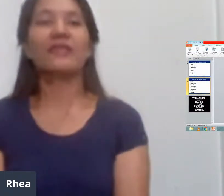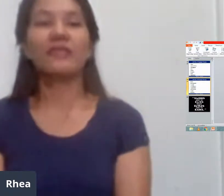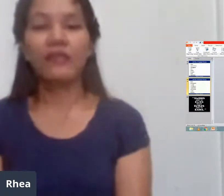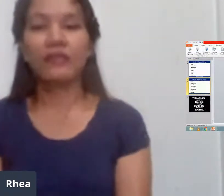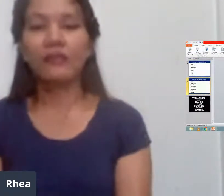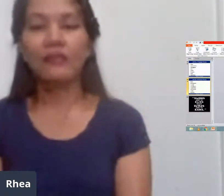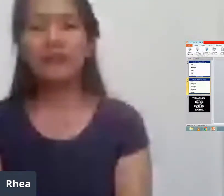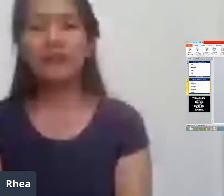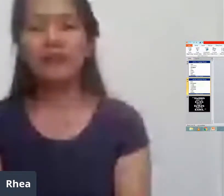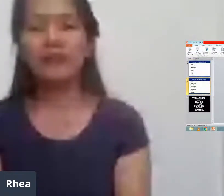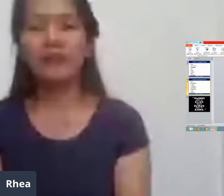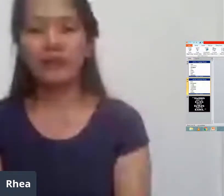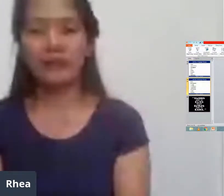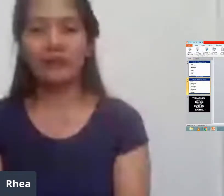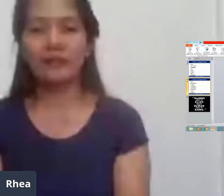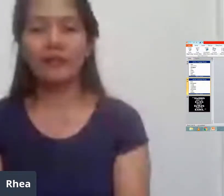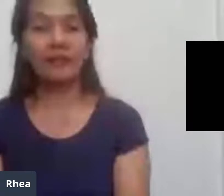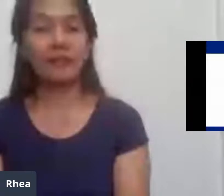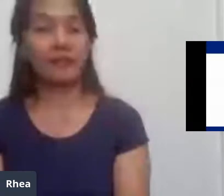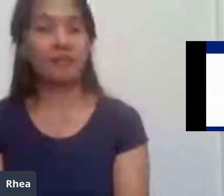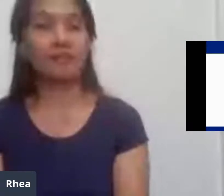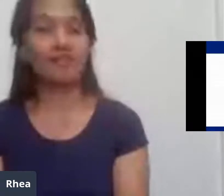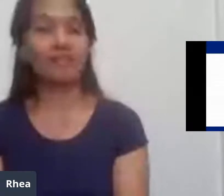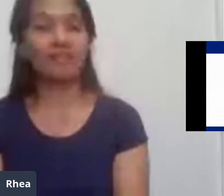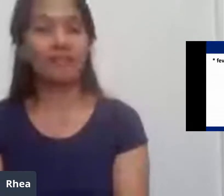We have also